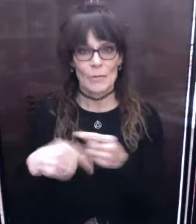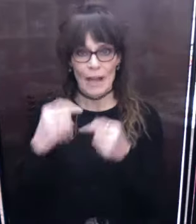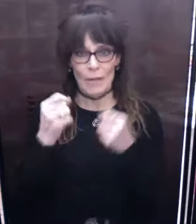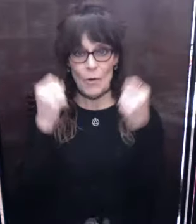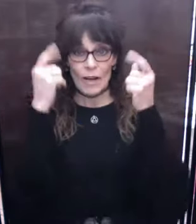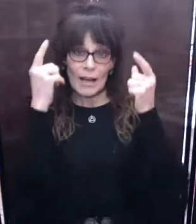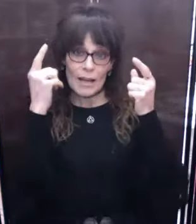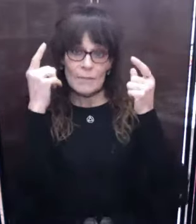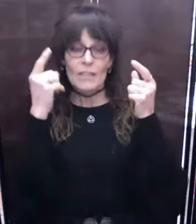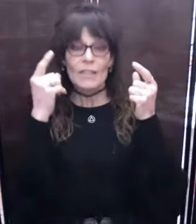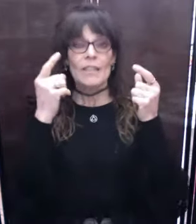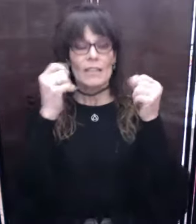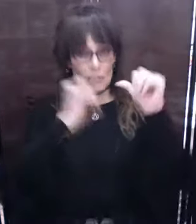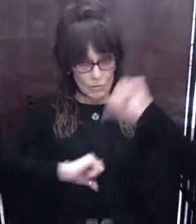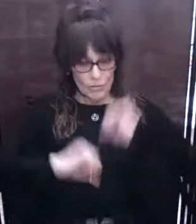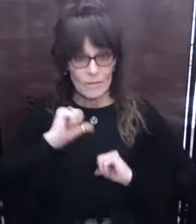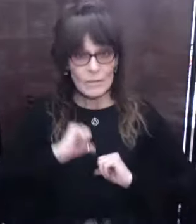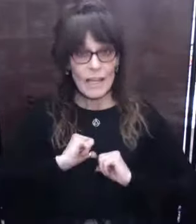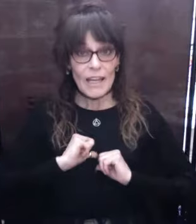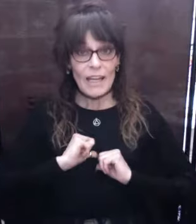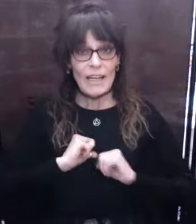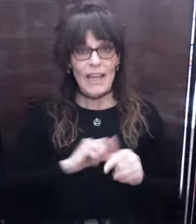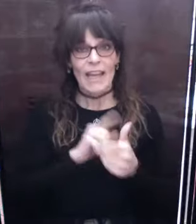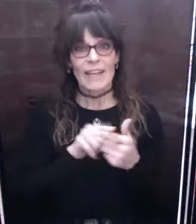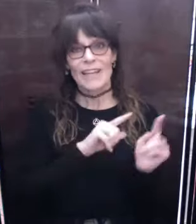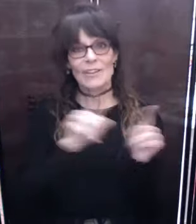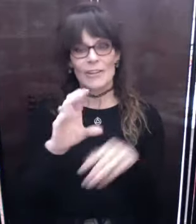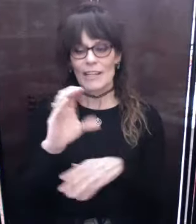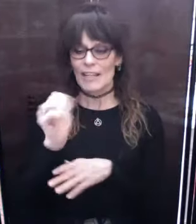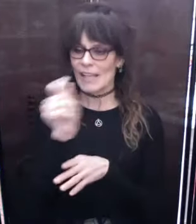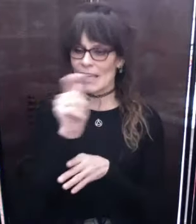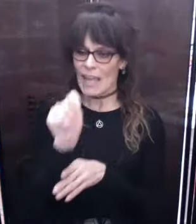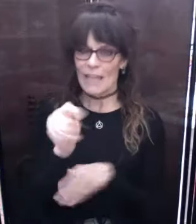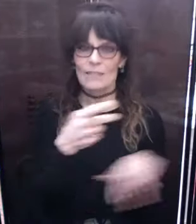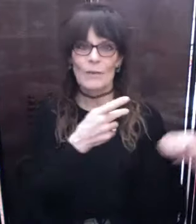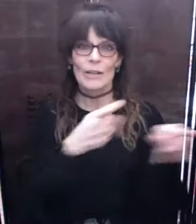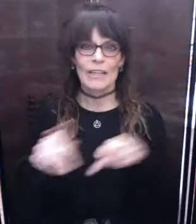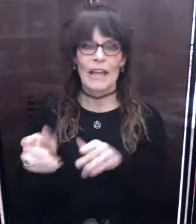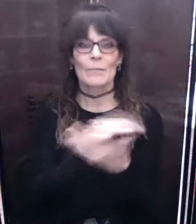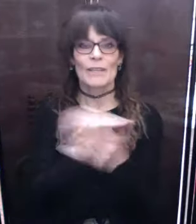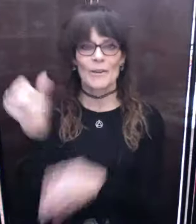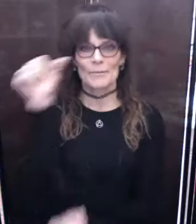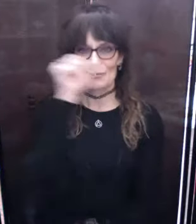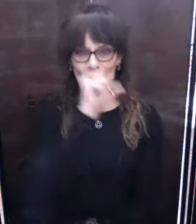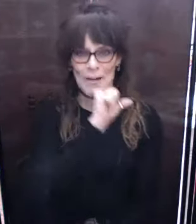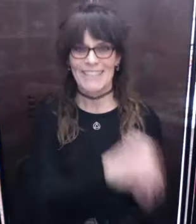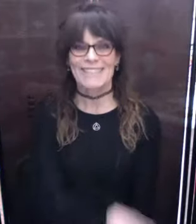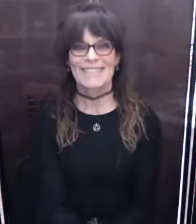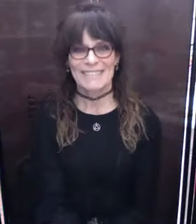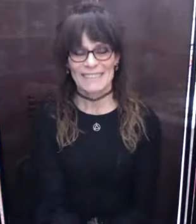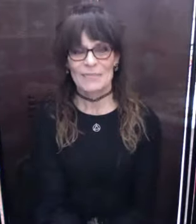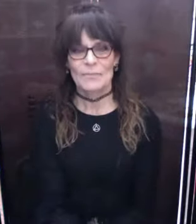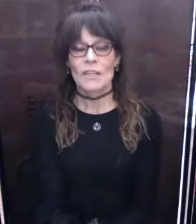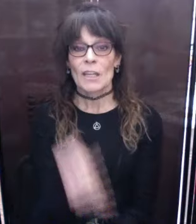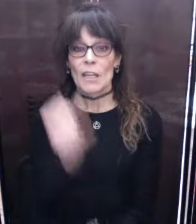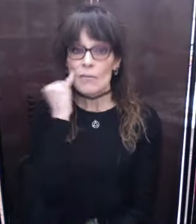do the play and then go to the cast party afterwards and get good and drunk. If you had said to me